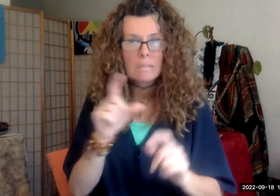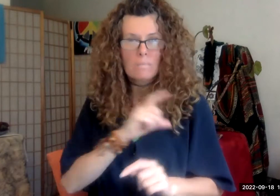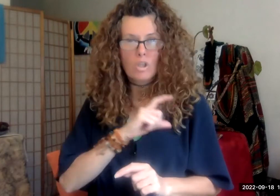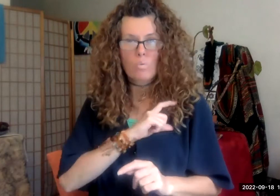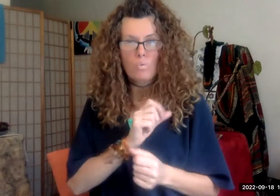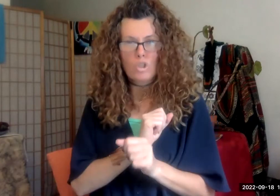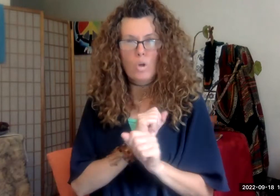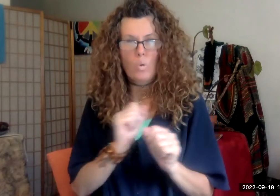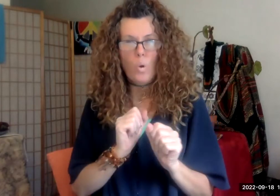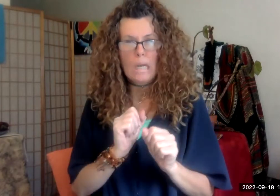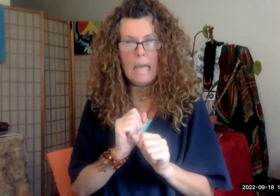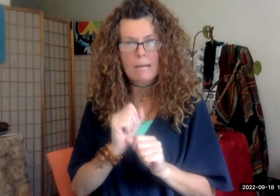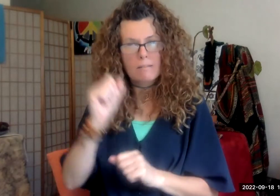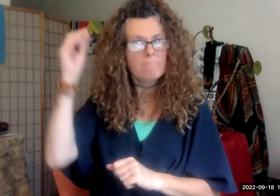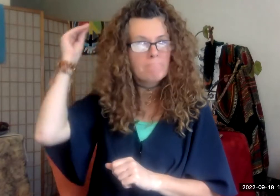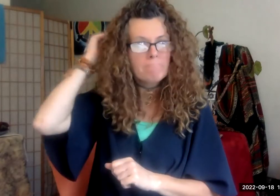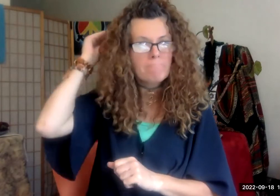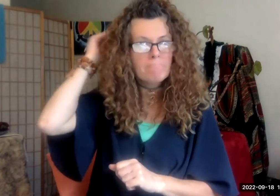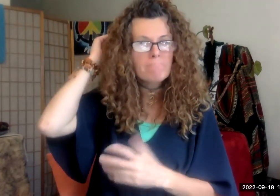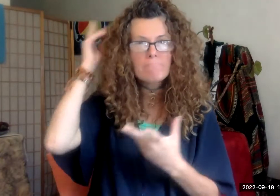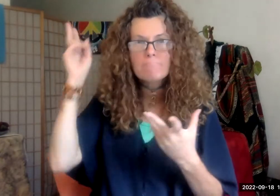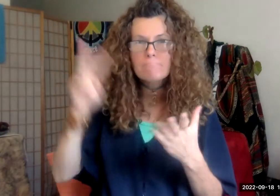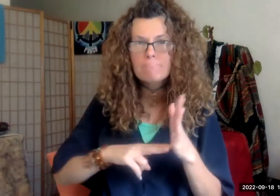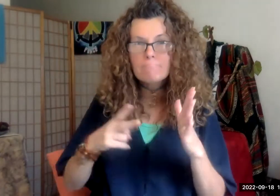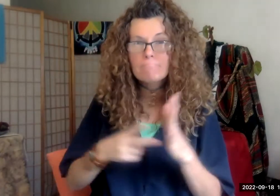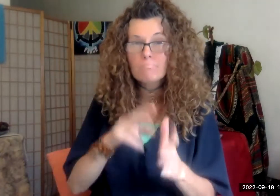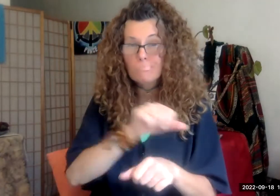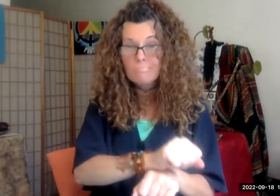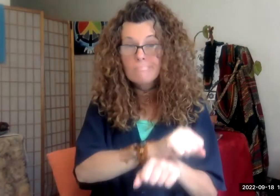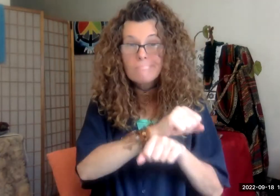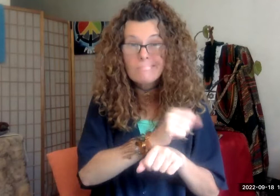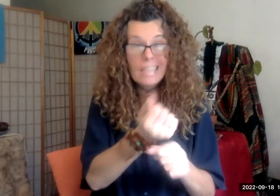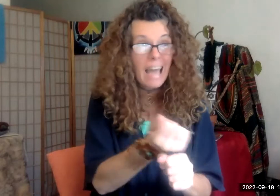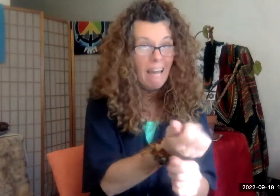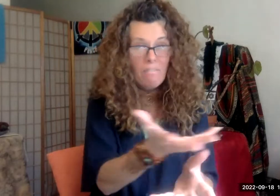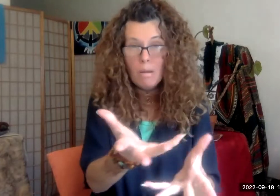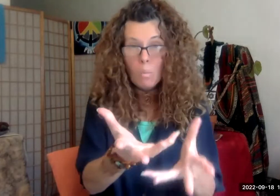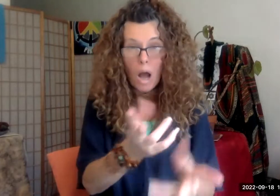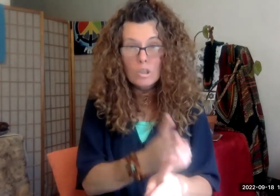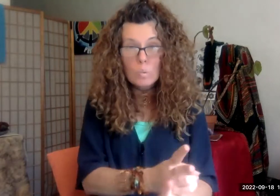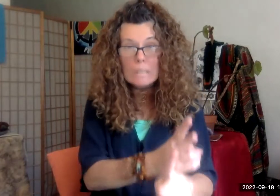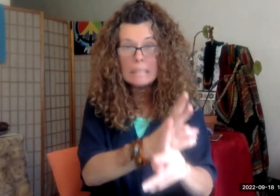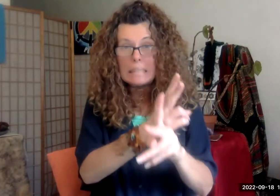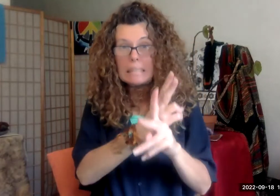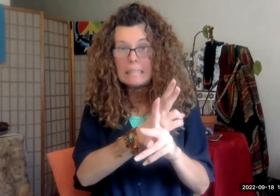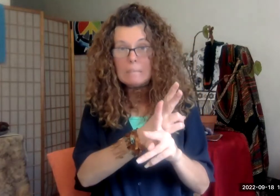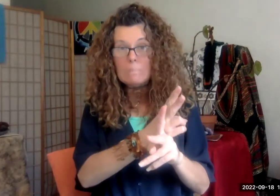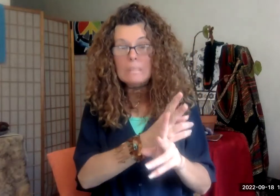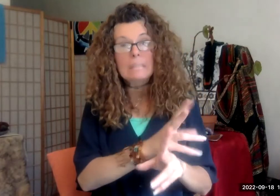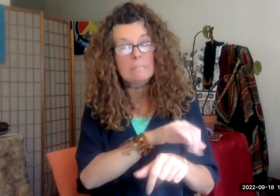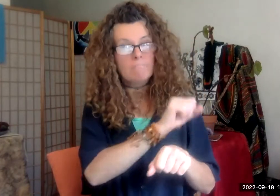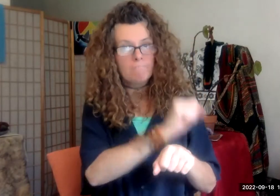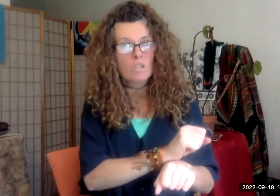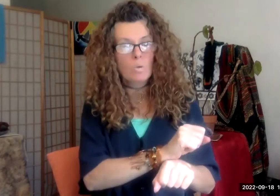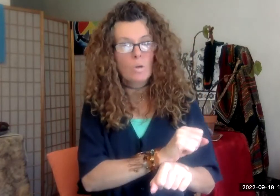about sort of ratcheting down everything that we don't want to disappear, because people are going to be stealing things that they normally